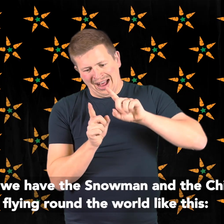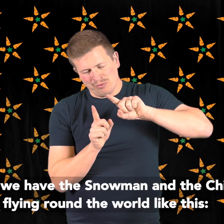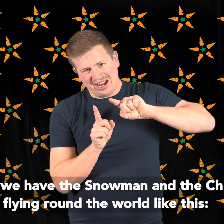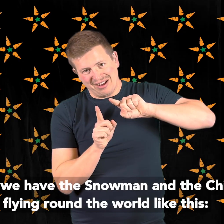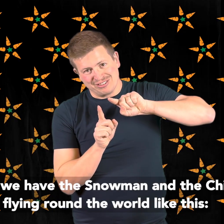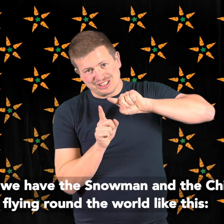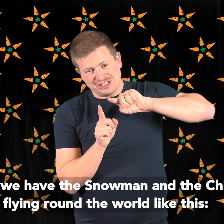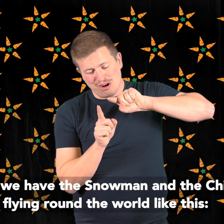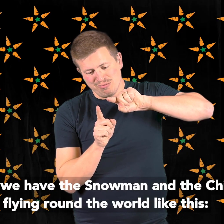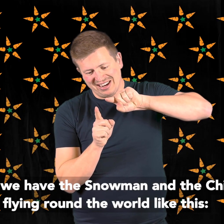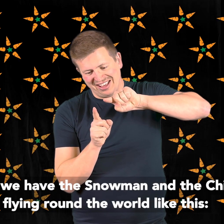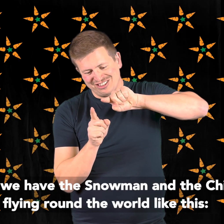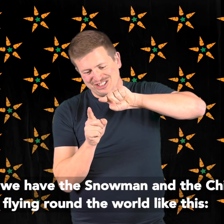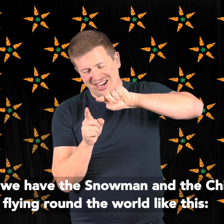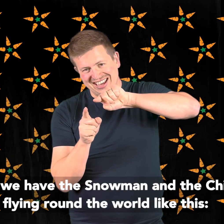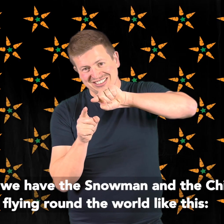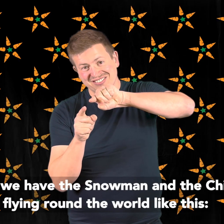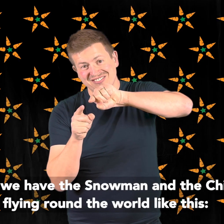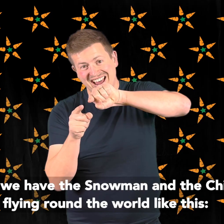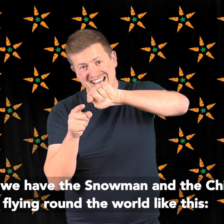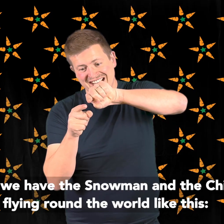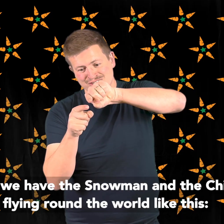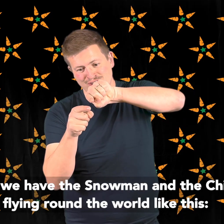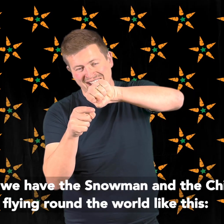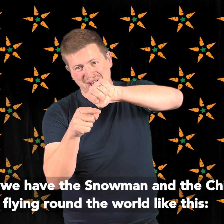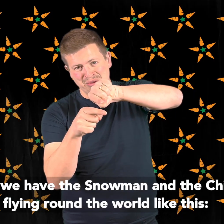we have the snowman and the child flying round the